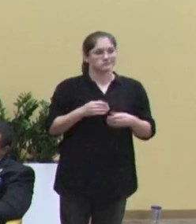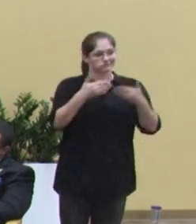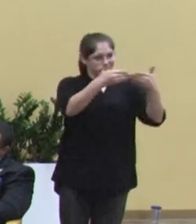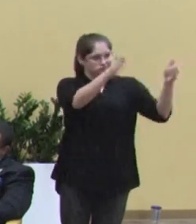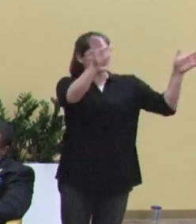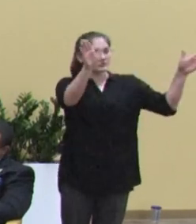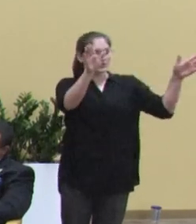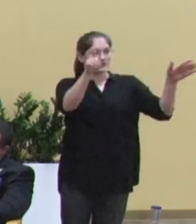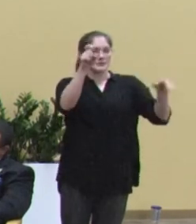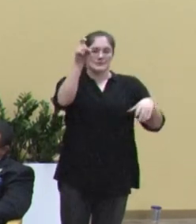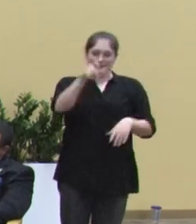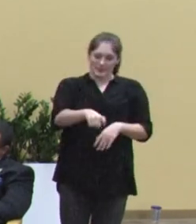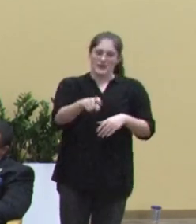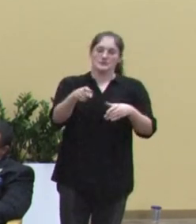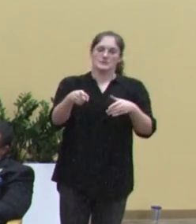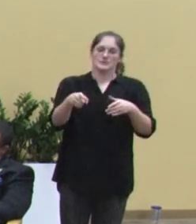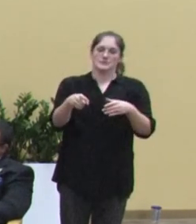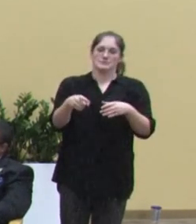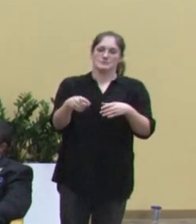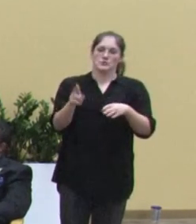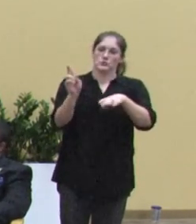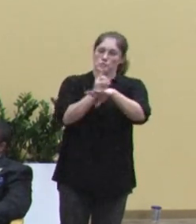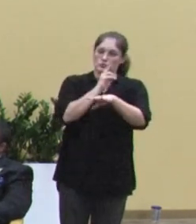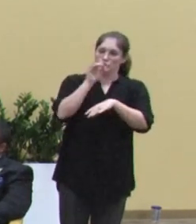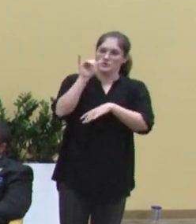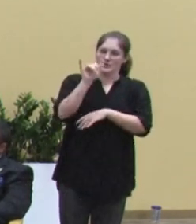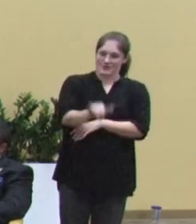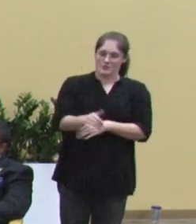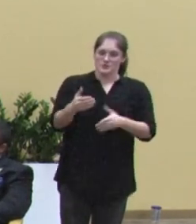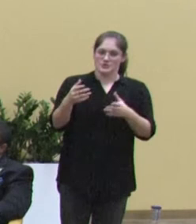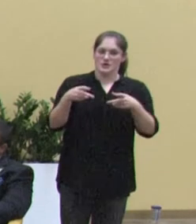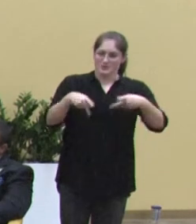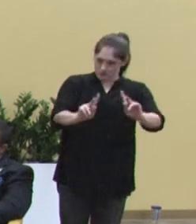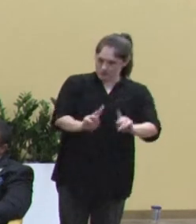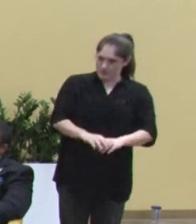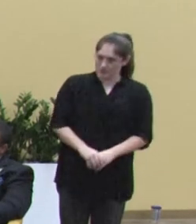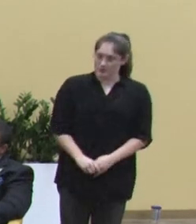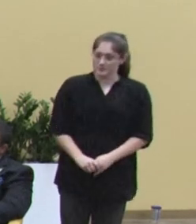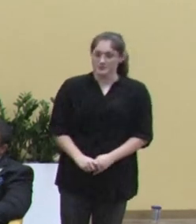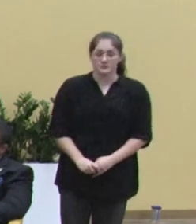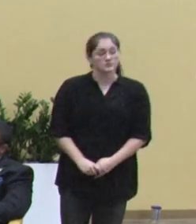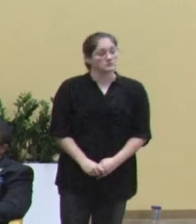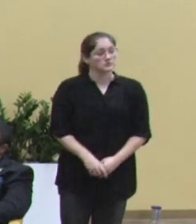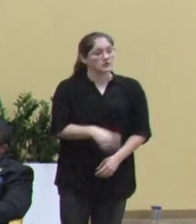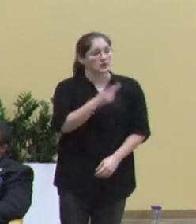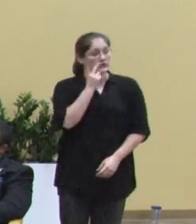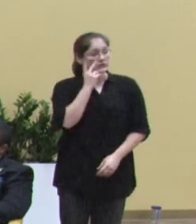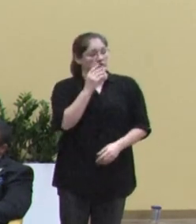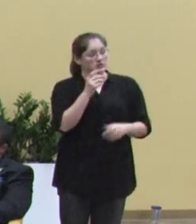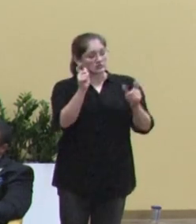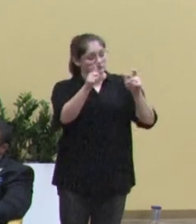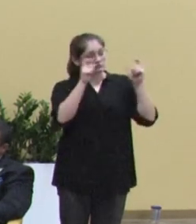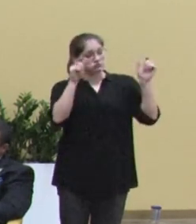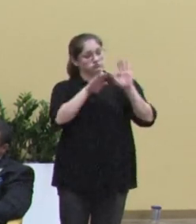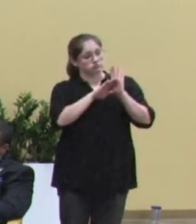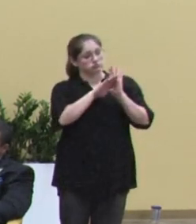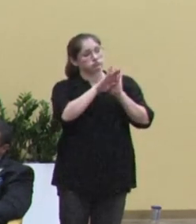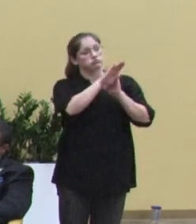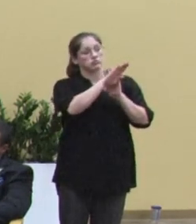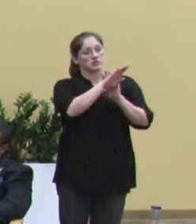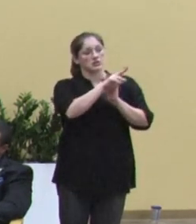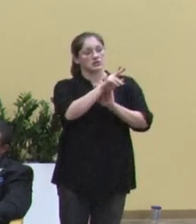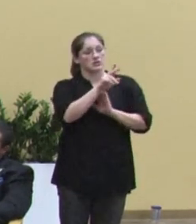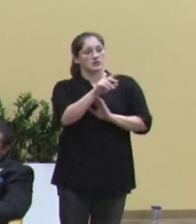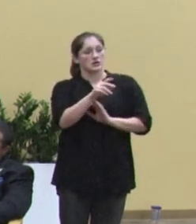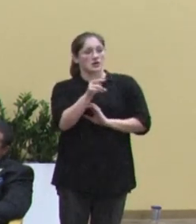advantage of the opportunities that are out there. You know, we are seeing a tremendous growth, and I think, you know, whenever I hear